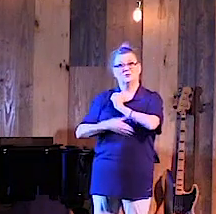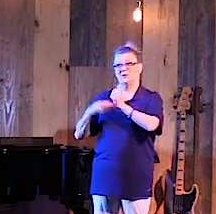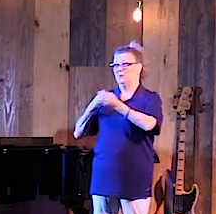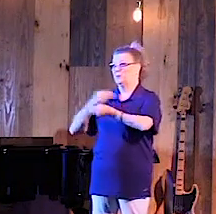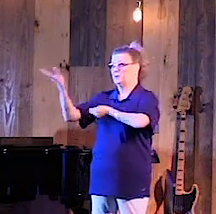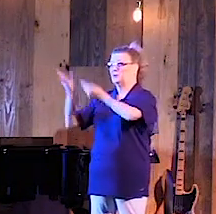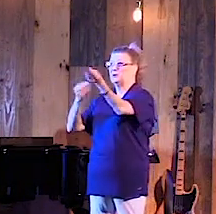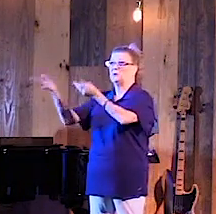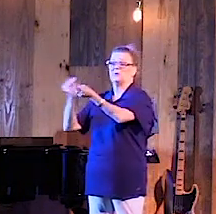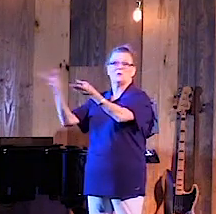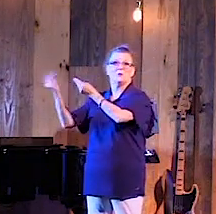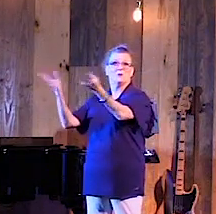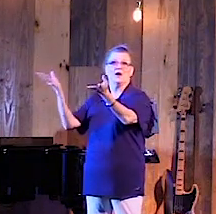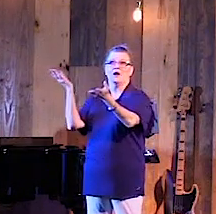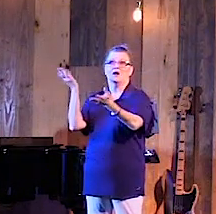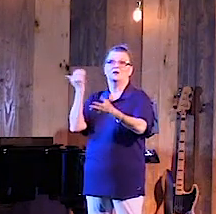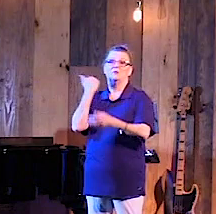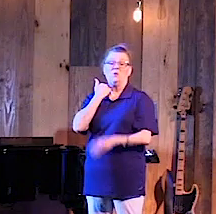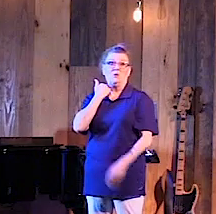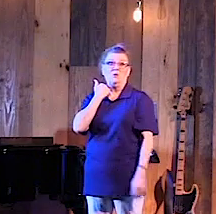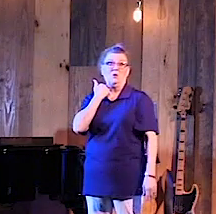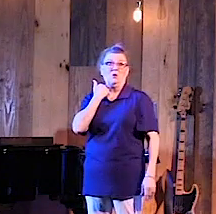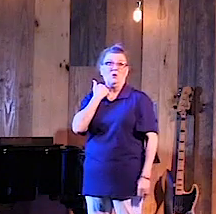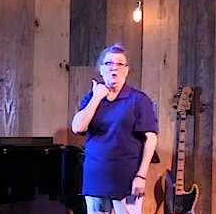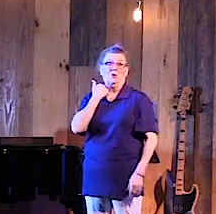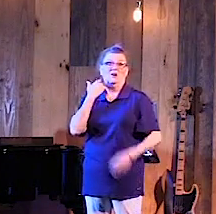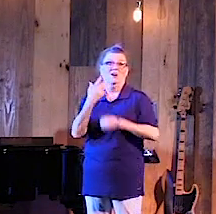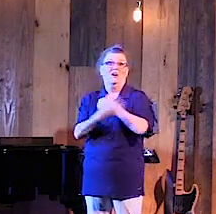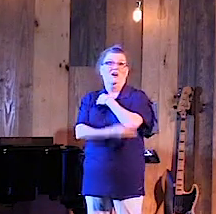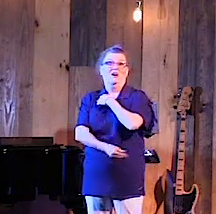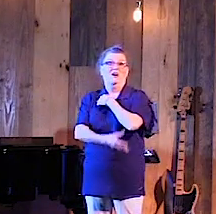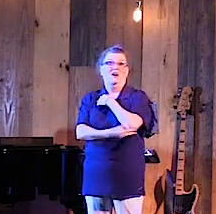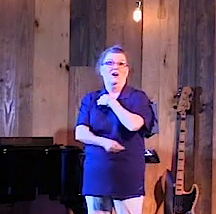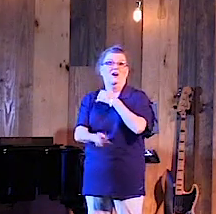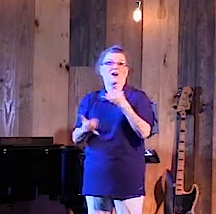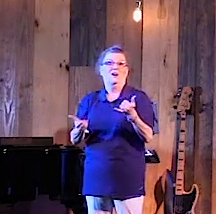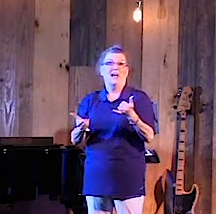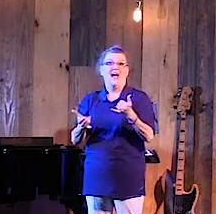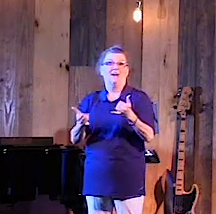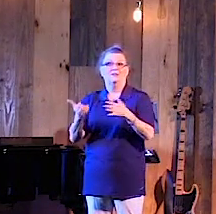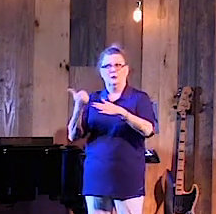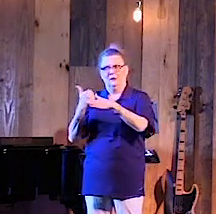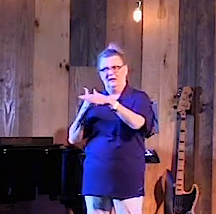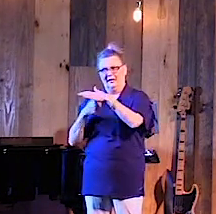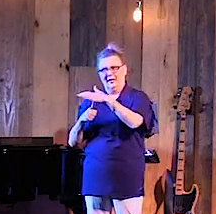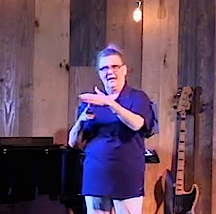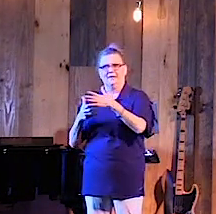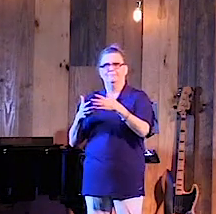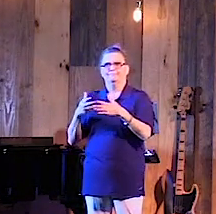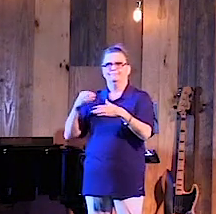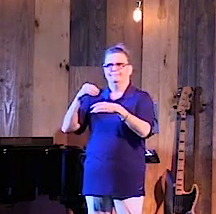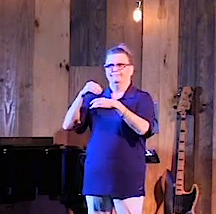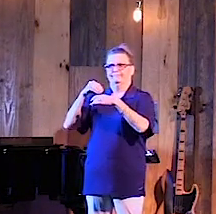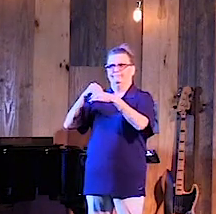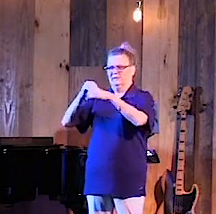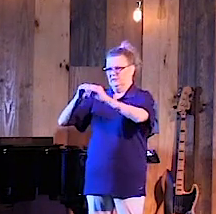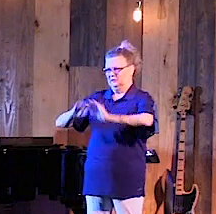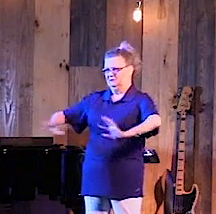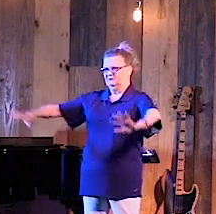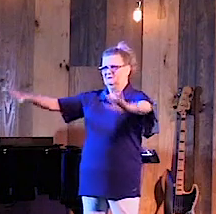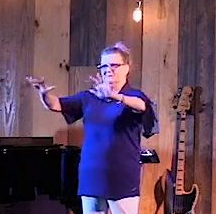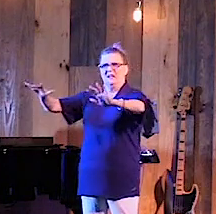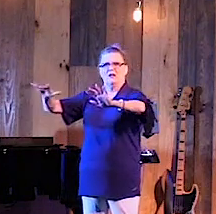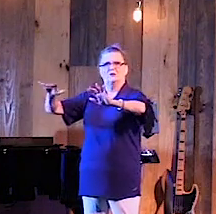severe famine occurred in that country, and he began to be impoverished. So he went and hired himself out to one of the citizens of that country, and he set him into